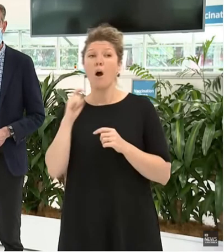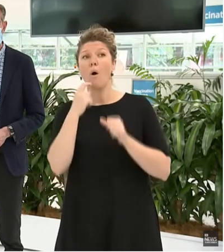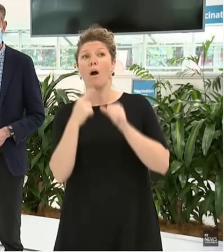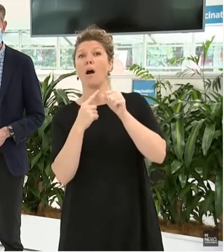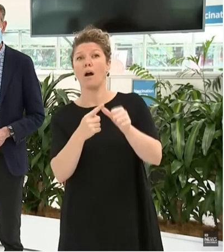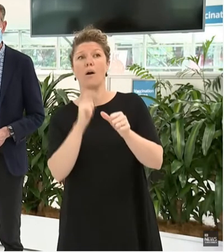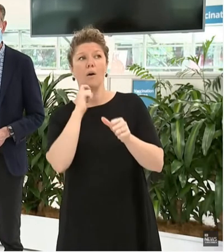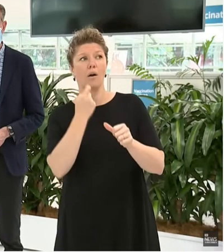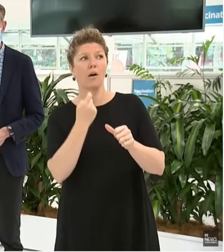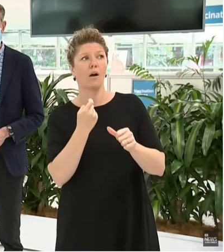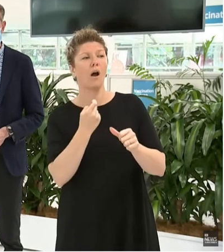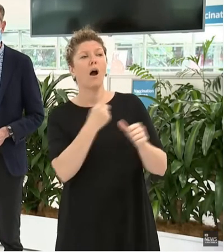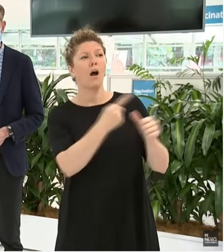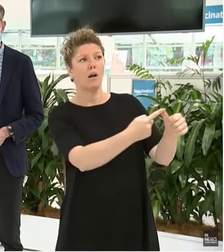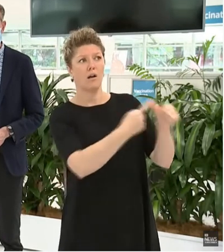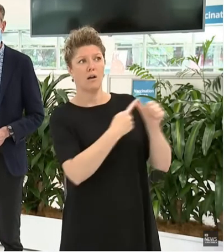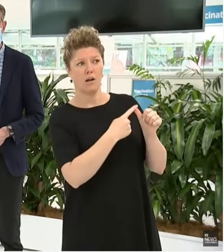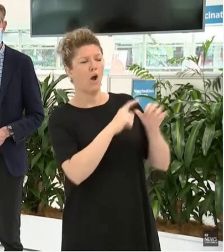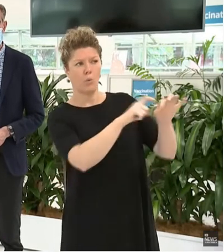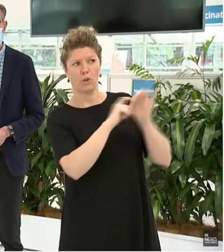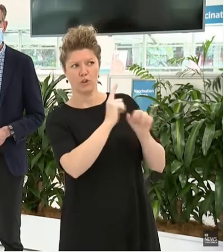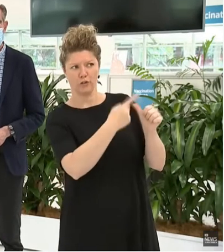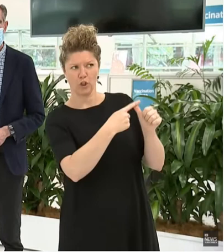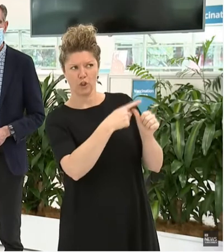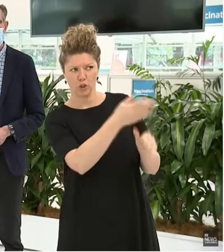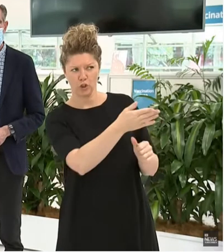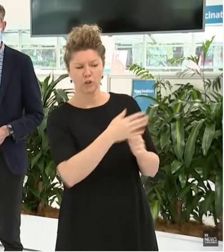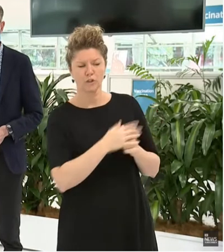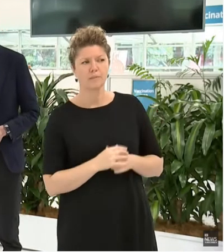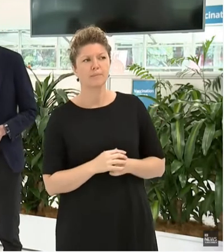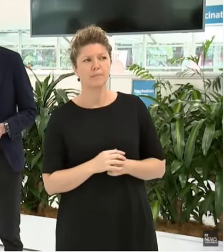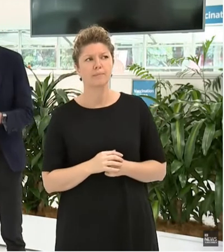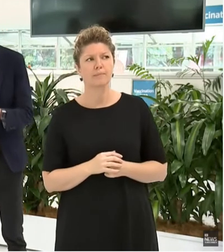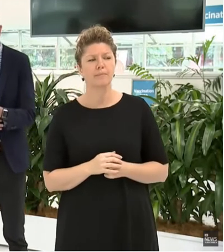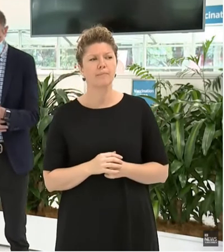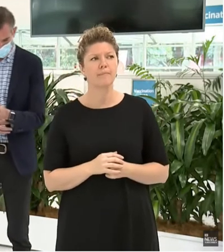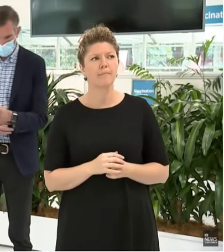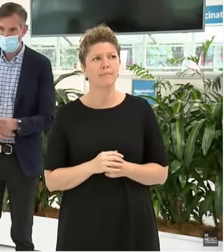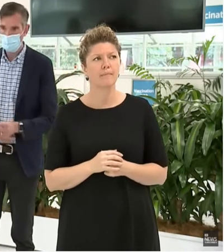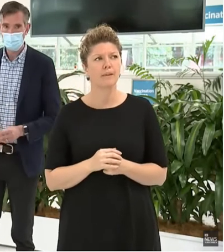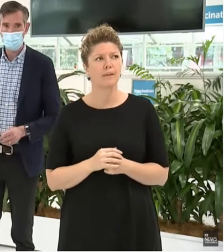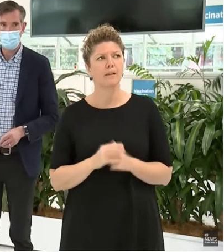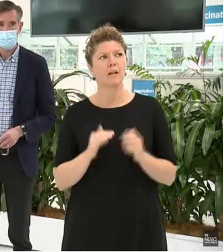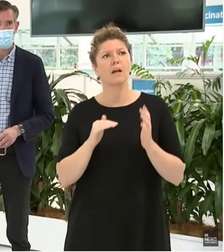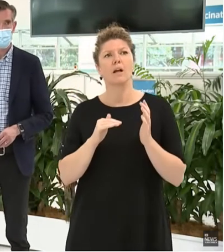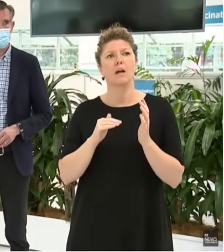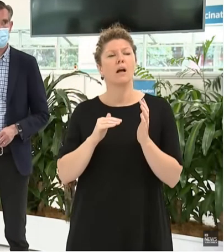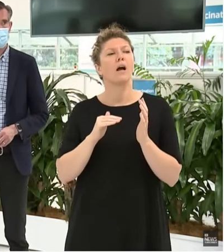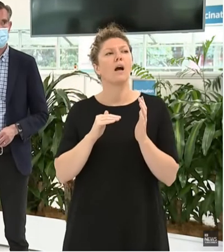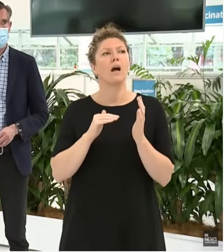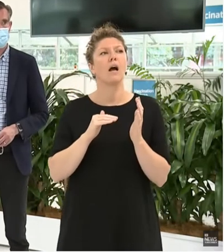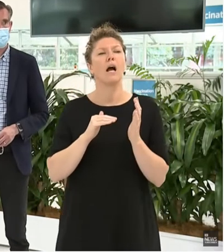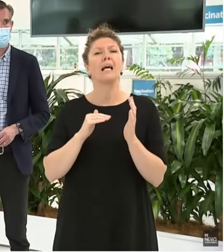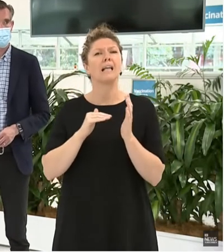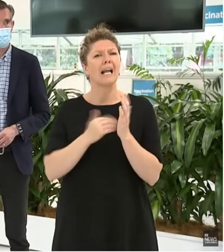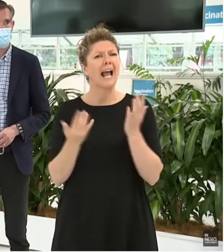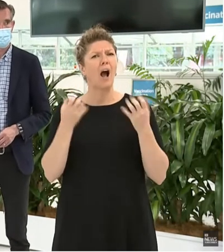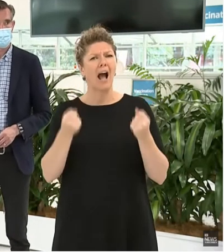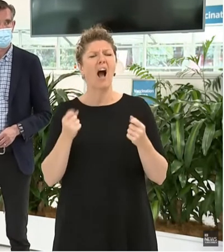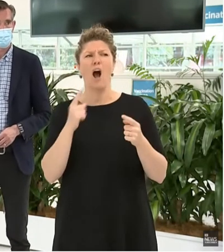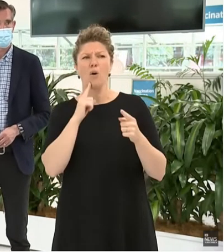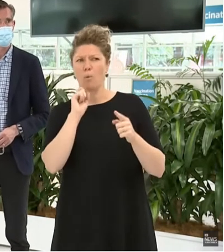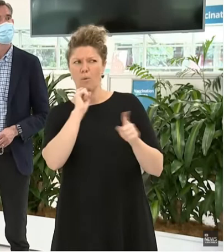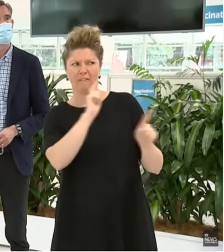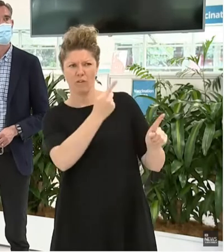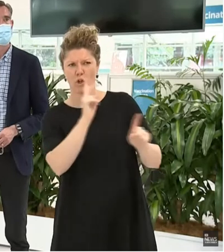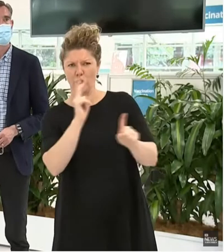you if Angira doesn't cover what you're talking about. Apologies for all these questions. Also, look, there's a debate out there... I'll come to you, Angira, sorry, after him. There's a debate